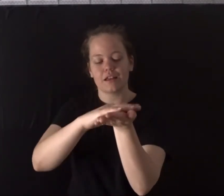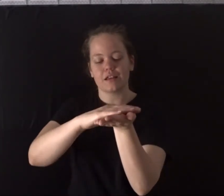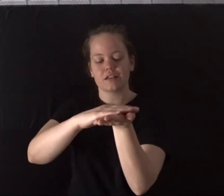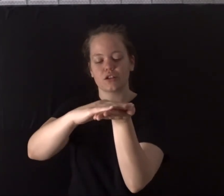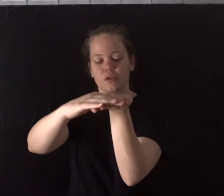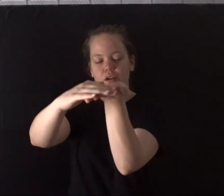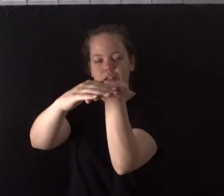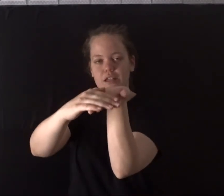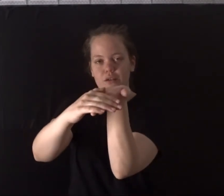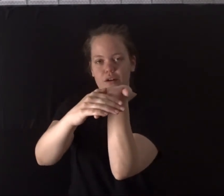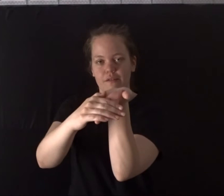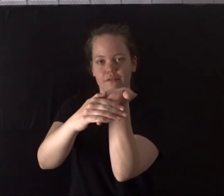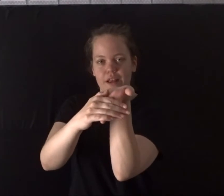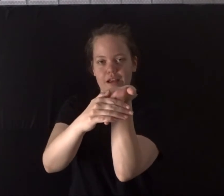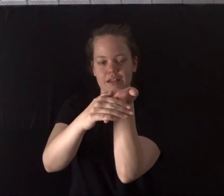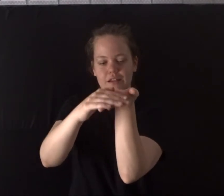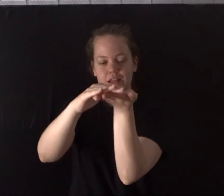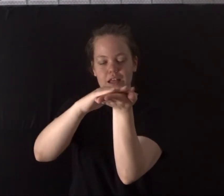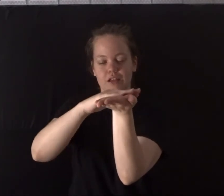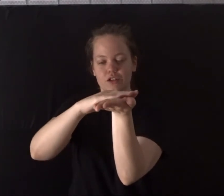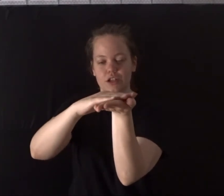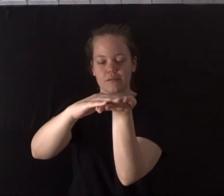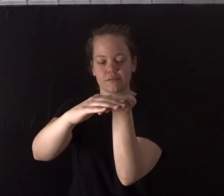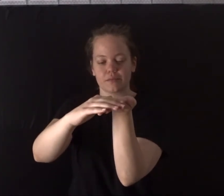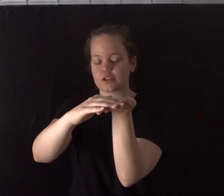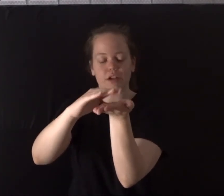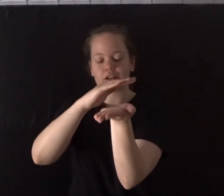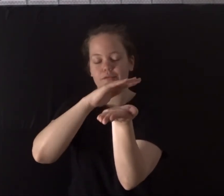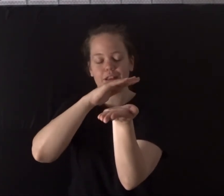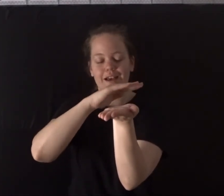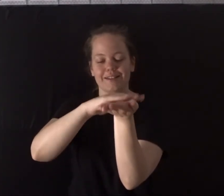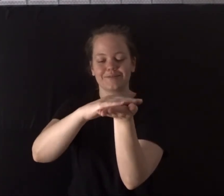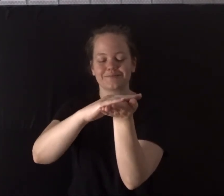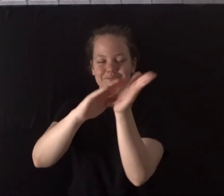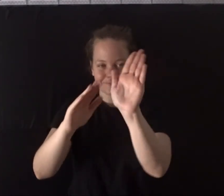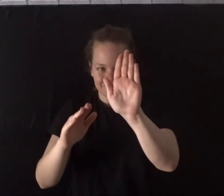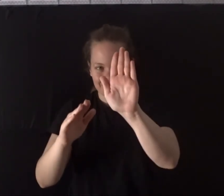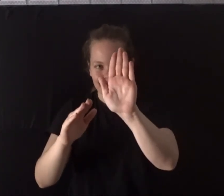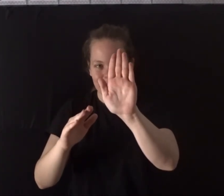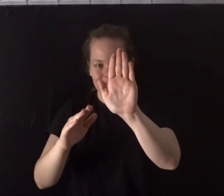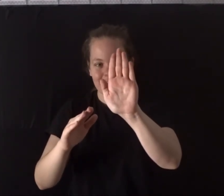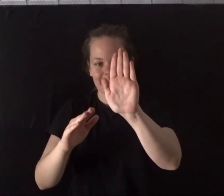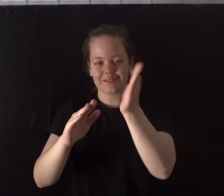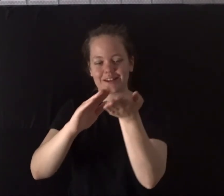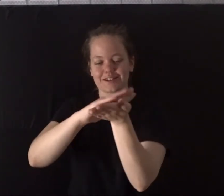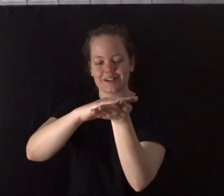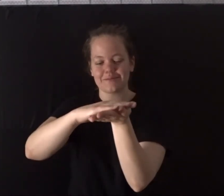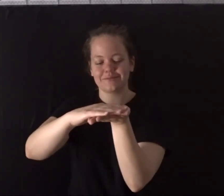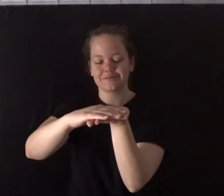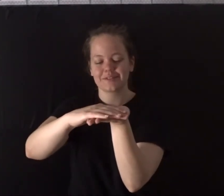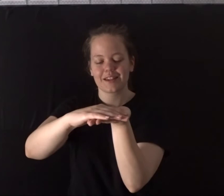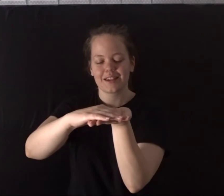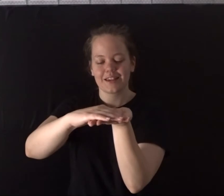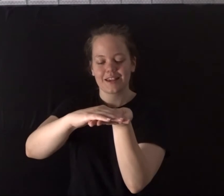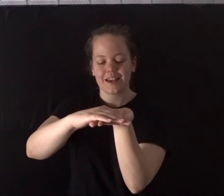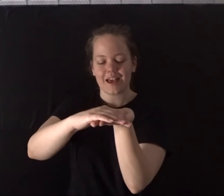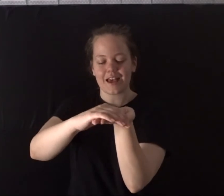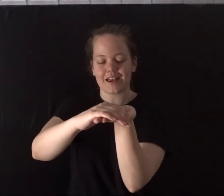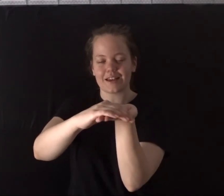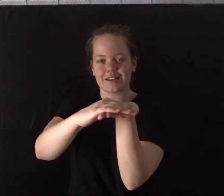is, you are going to take your flat hand shape, your flat 5 hand shape and